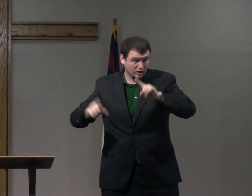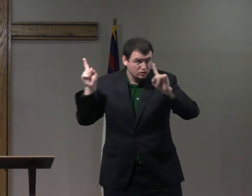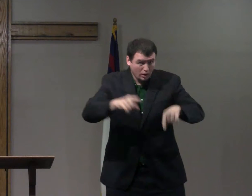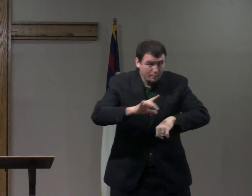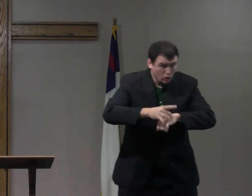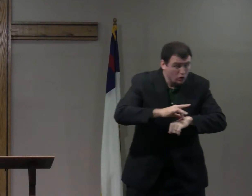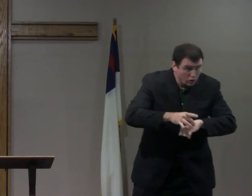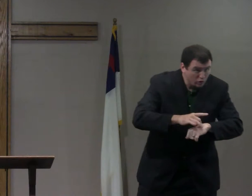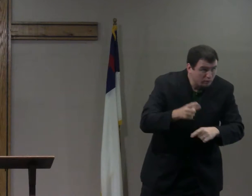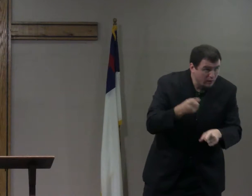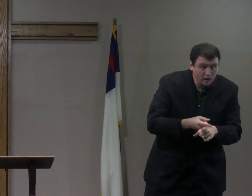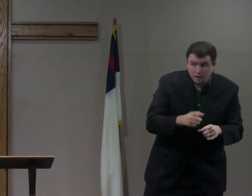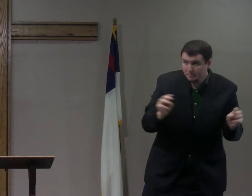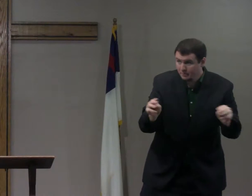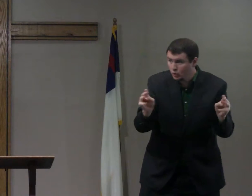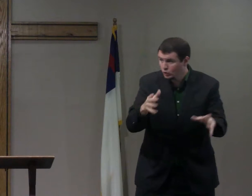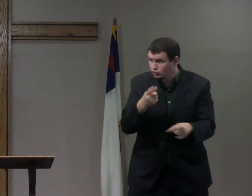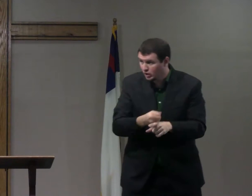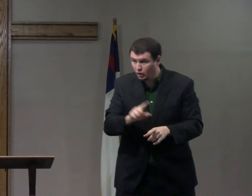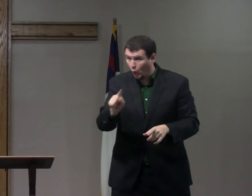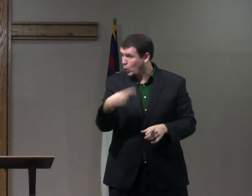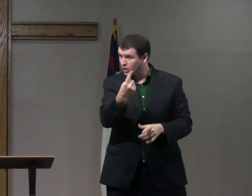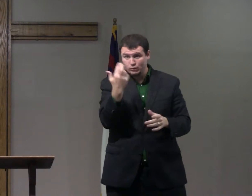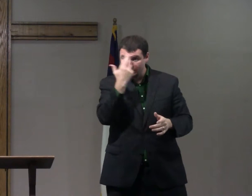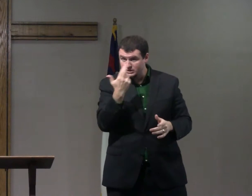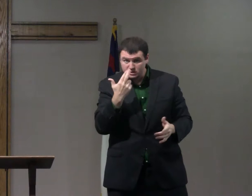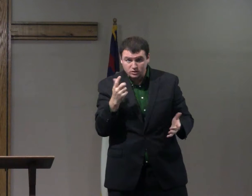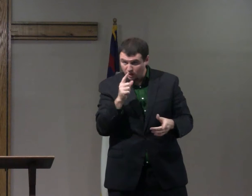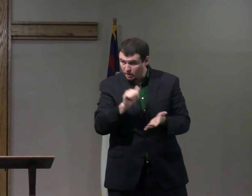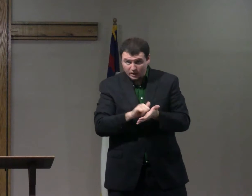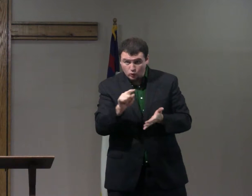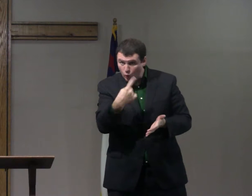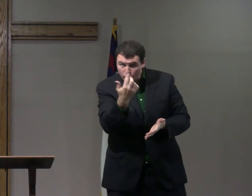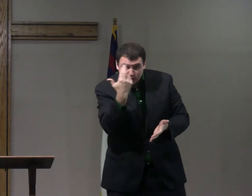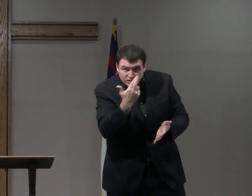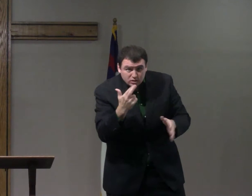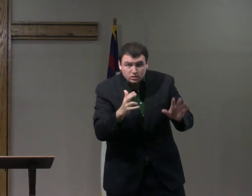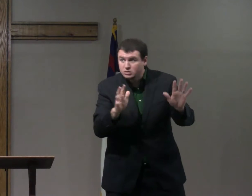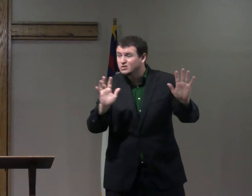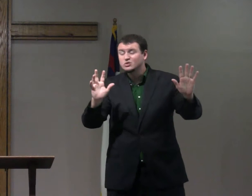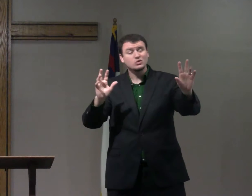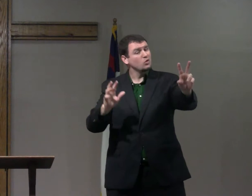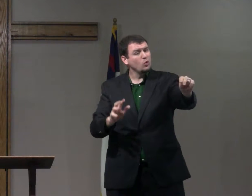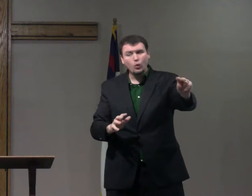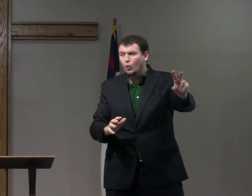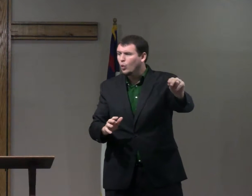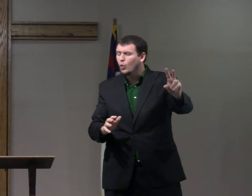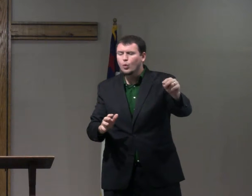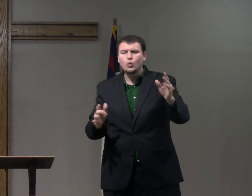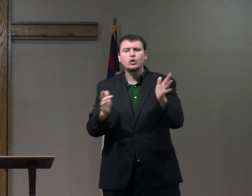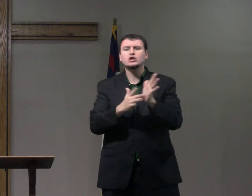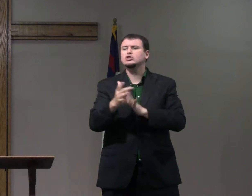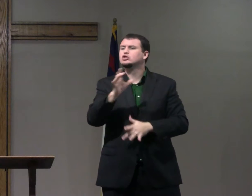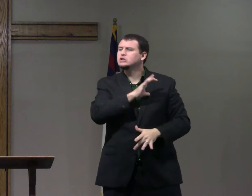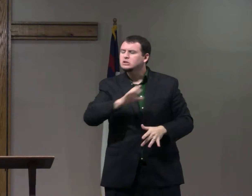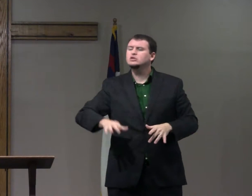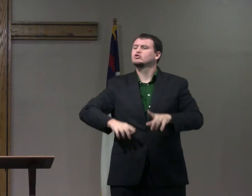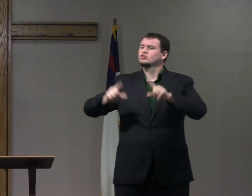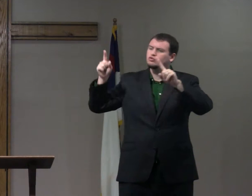How did he do that? Well, is that the reason why he came to earth? So he could do miracles? No, that's not the only